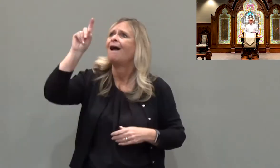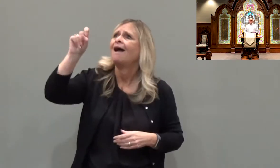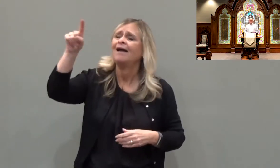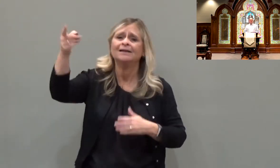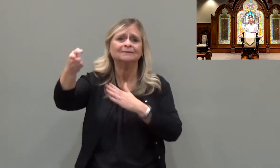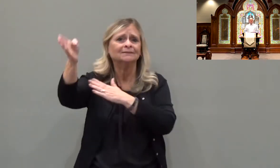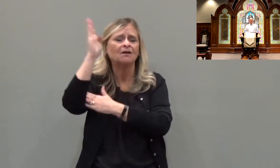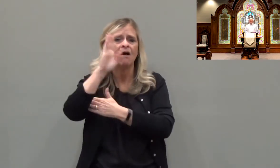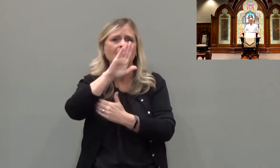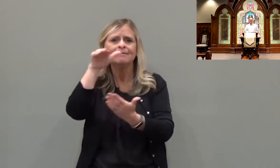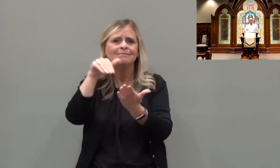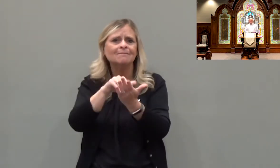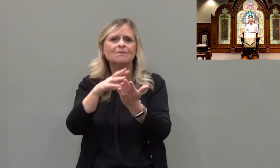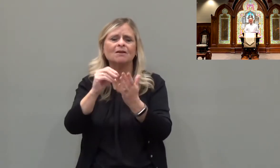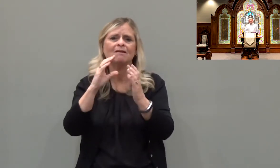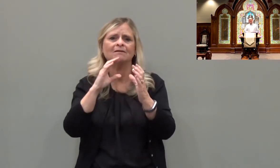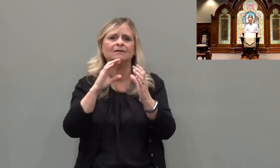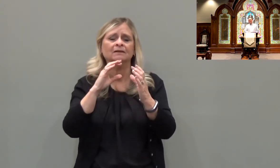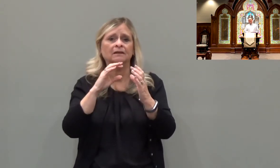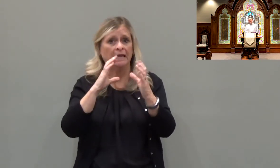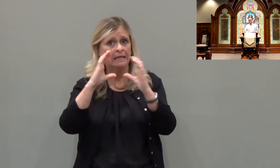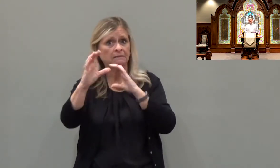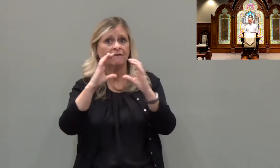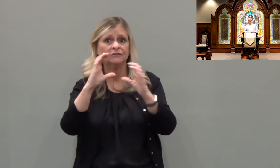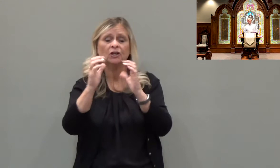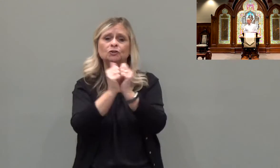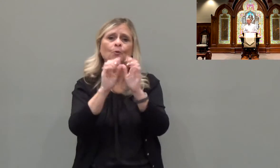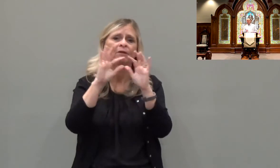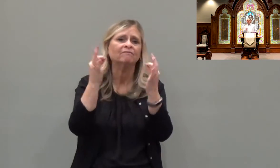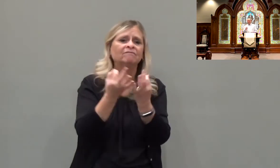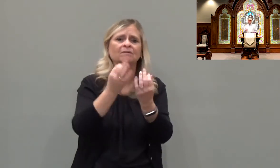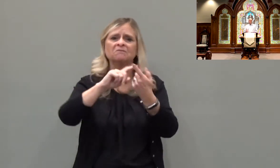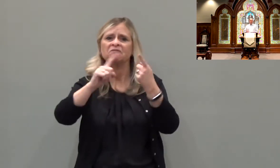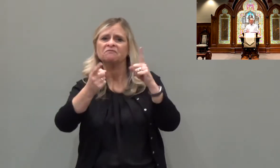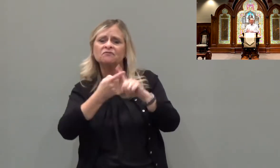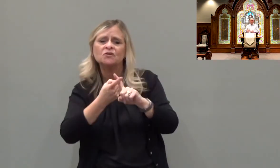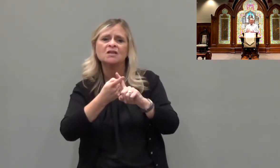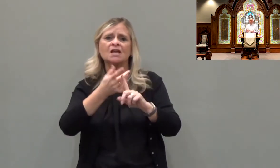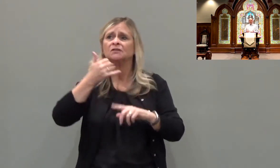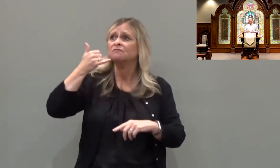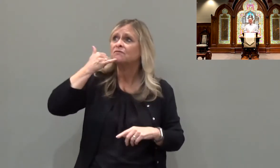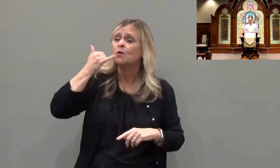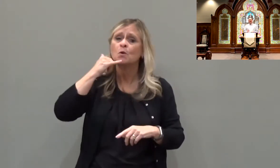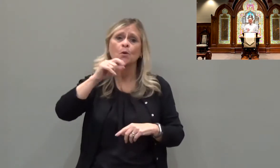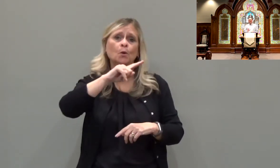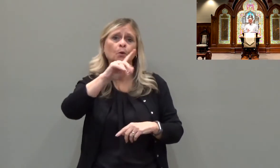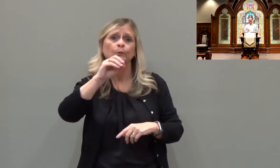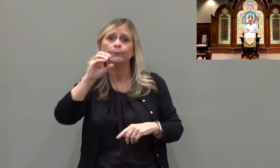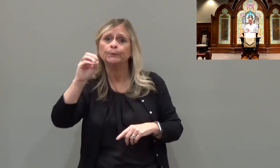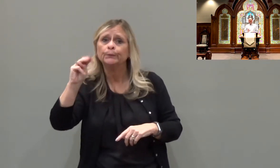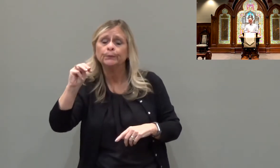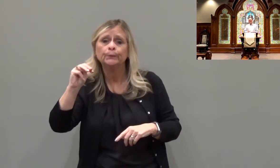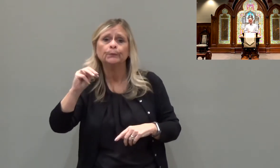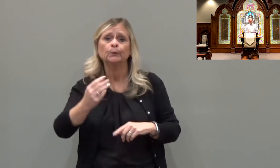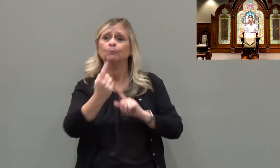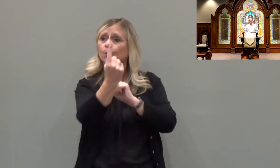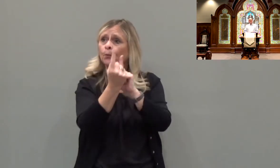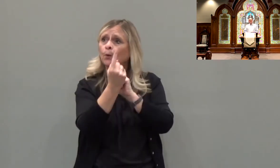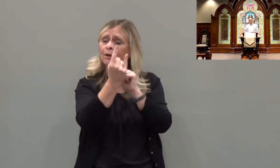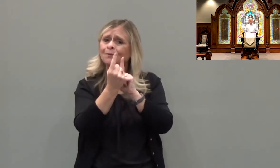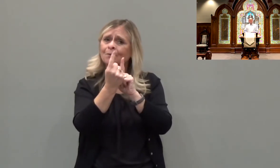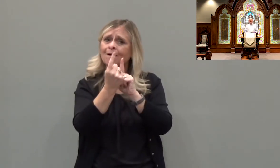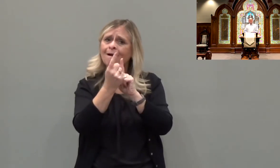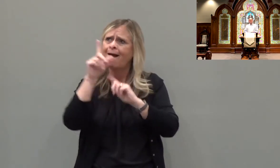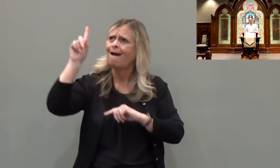a conversation you may be having with family or friends by phone or on Zoom or one-to-one or however that is, ask God